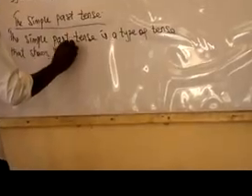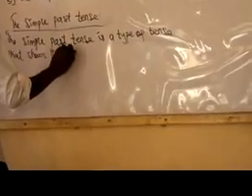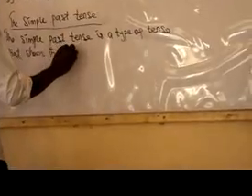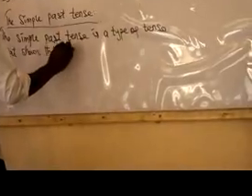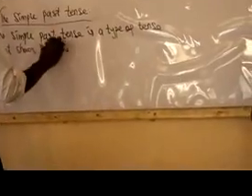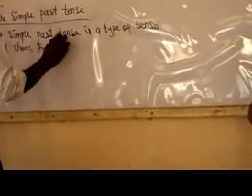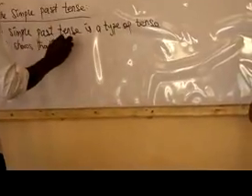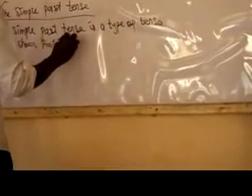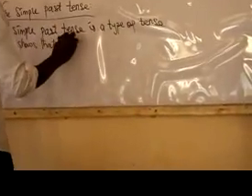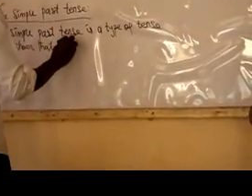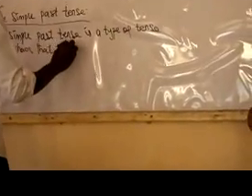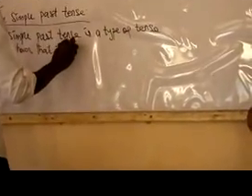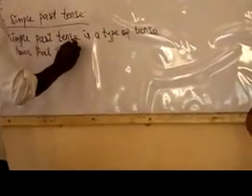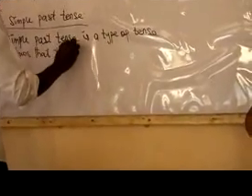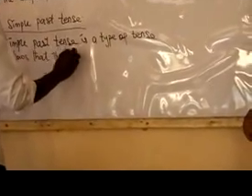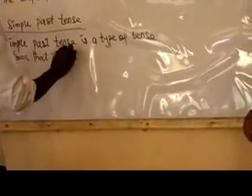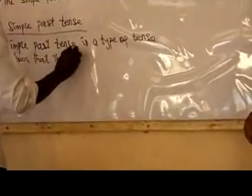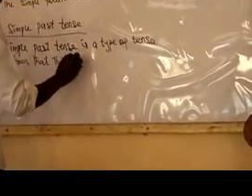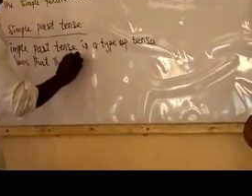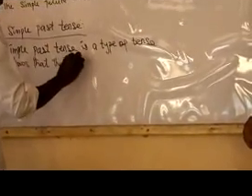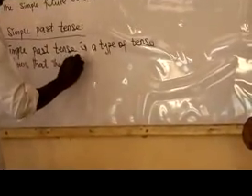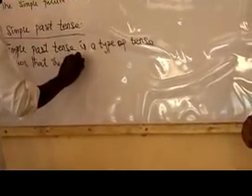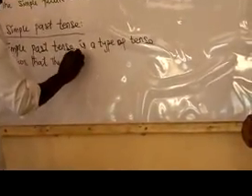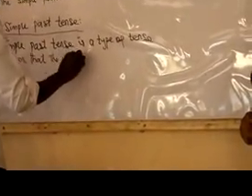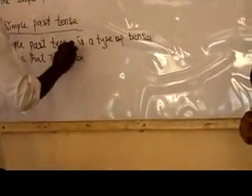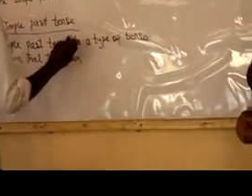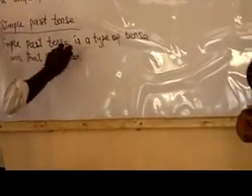that the action